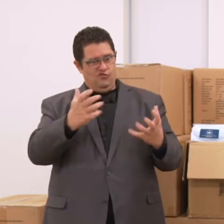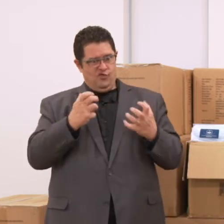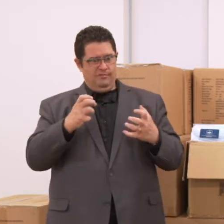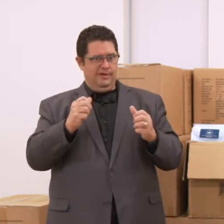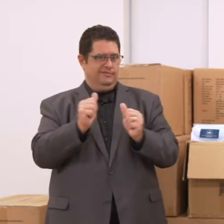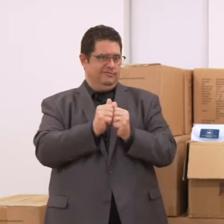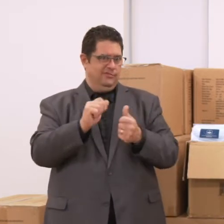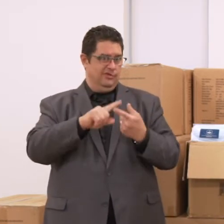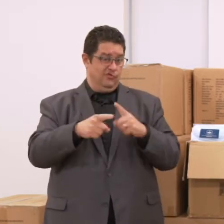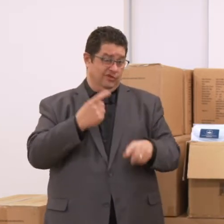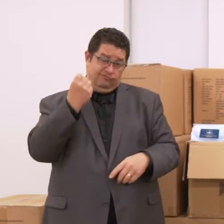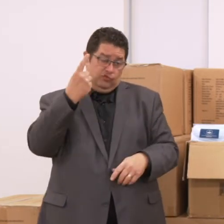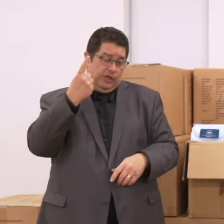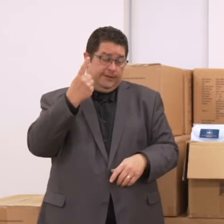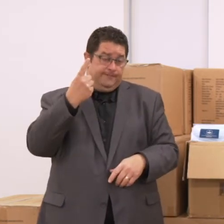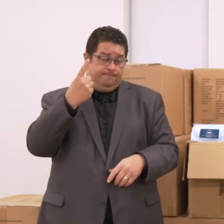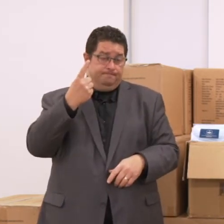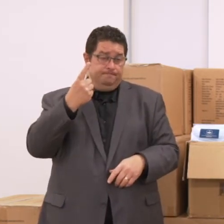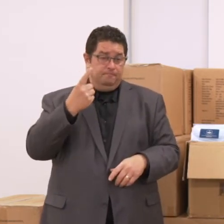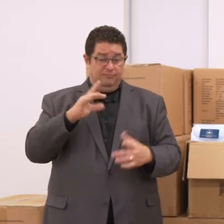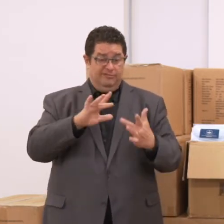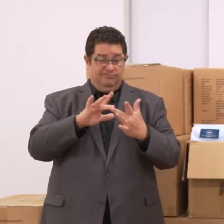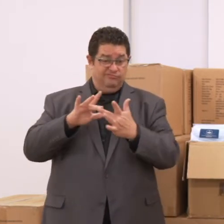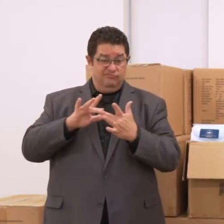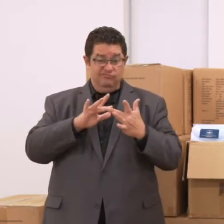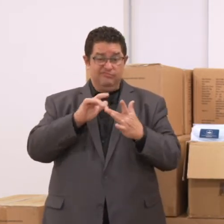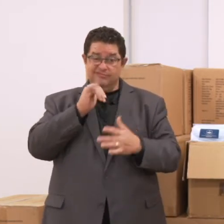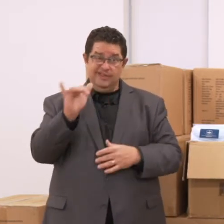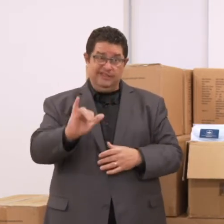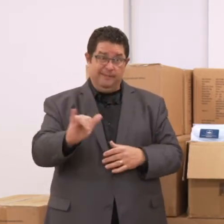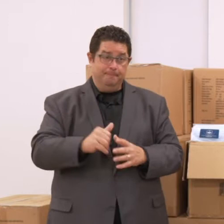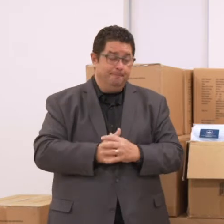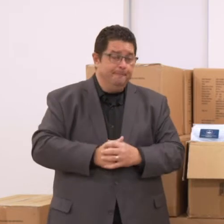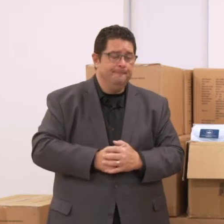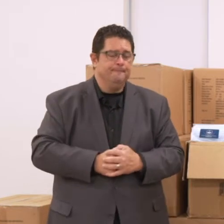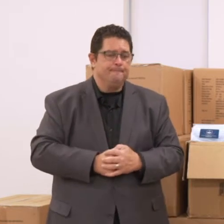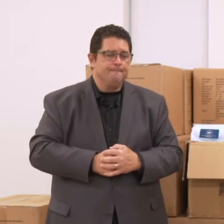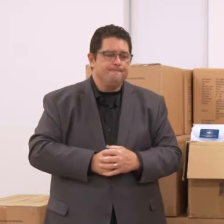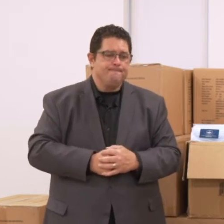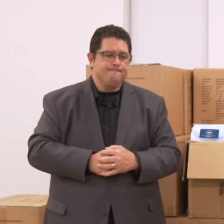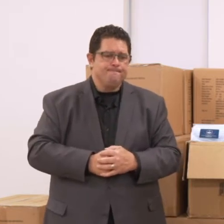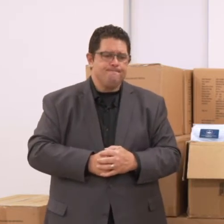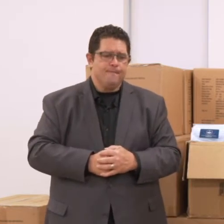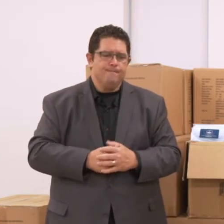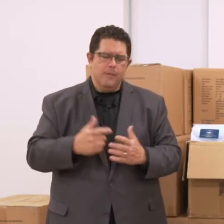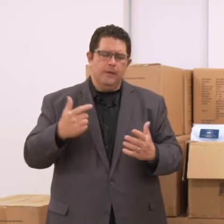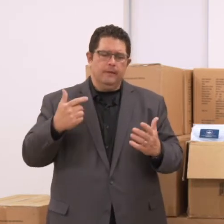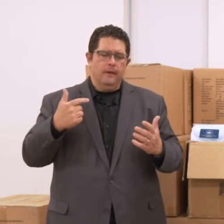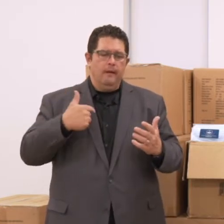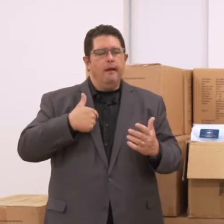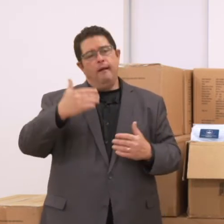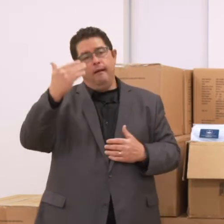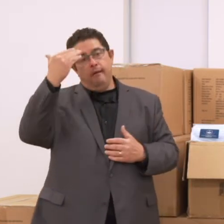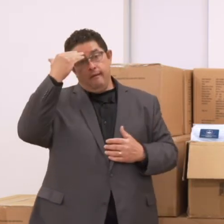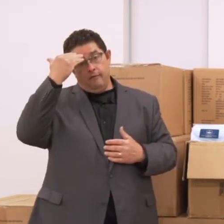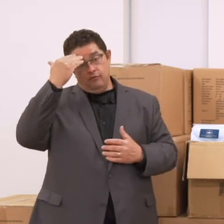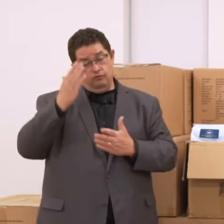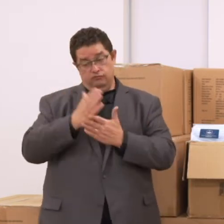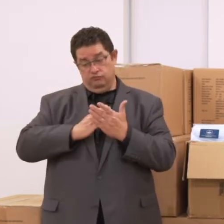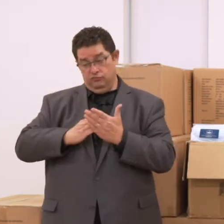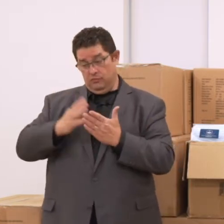understand that. A virtual learning setting is not the same. But I know that for some